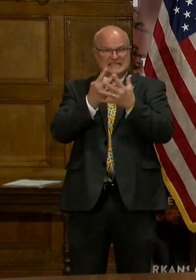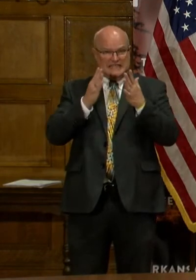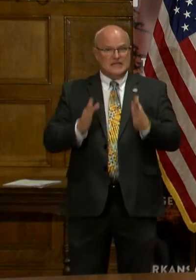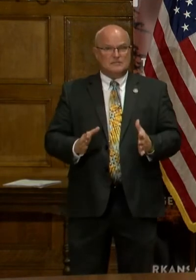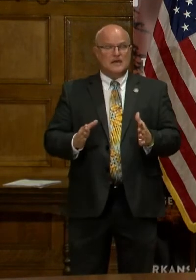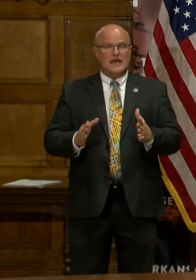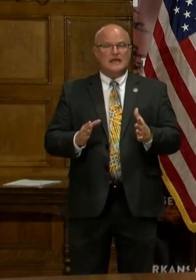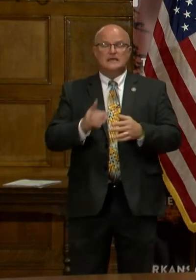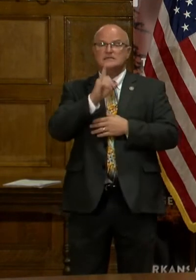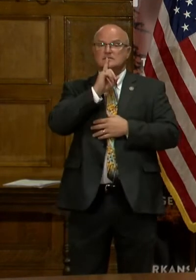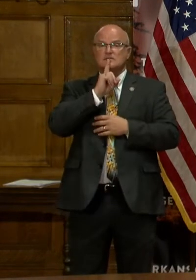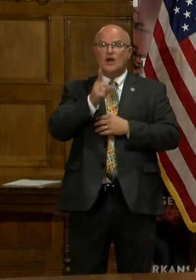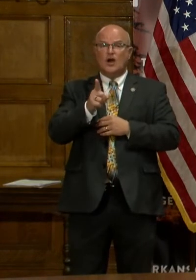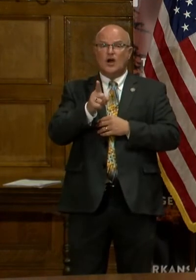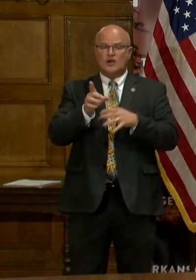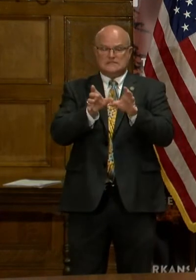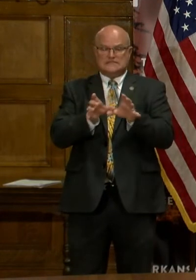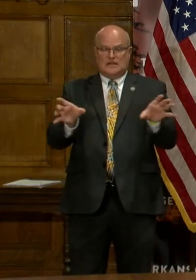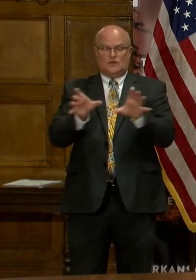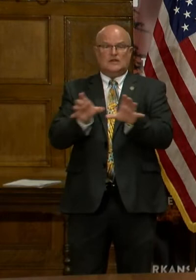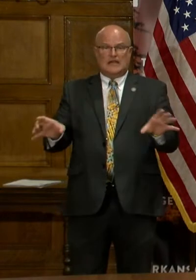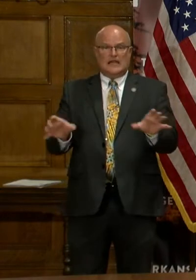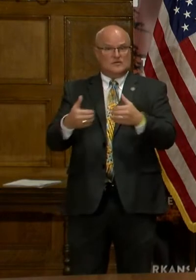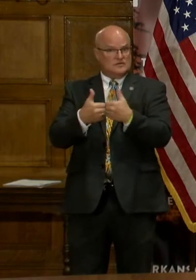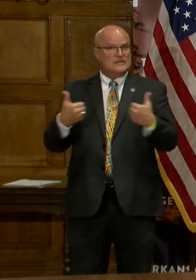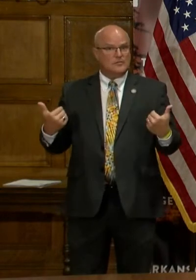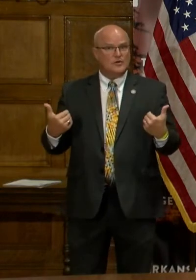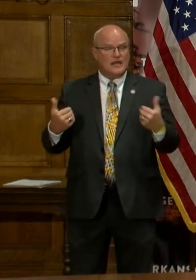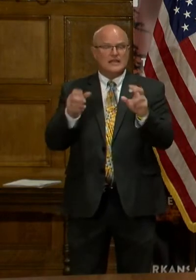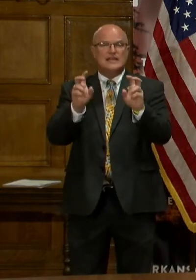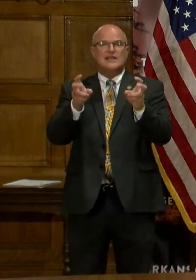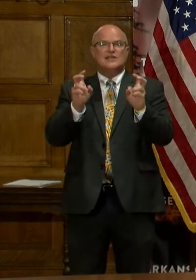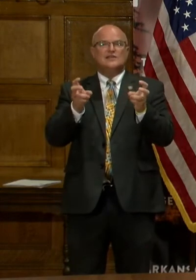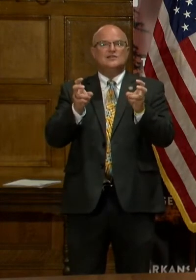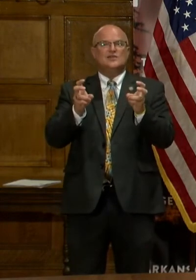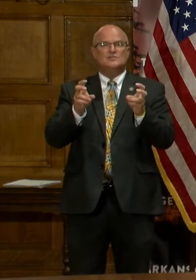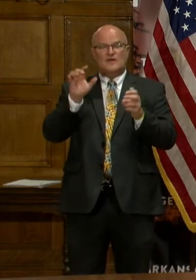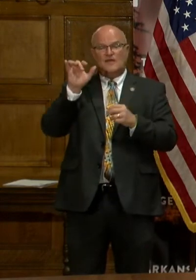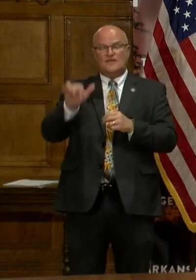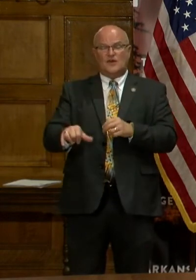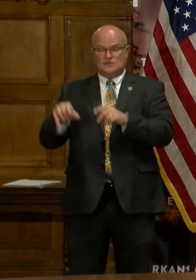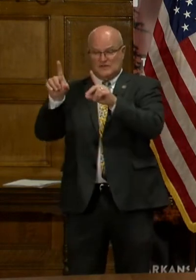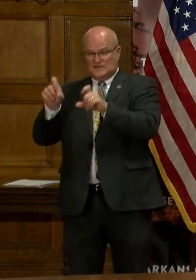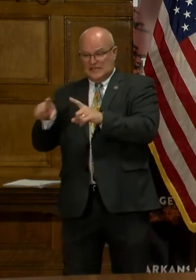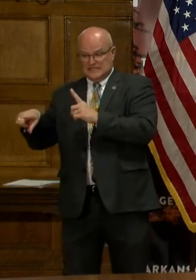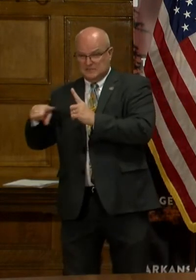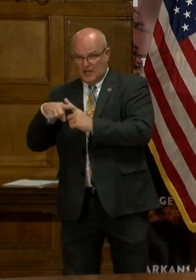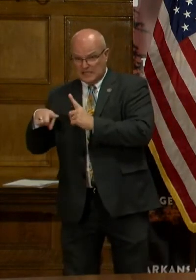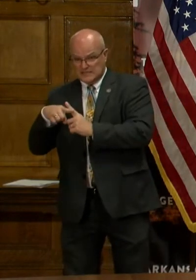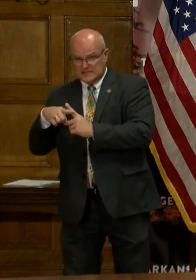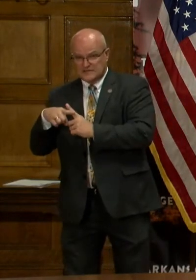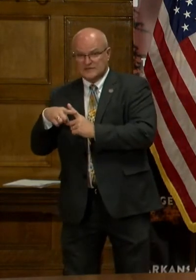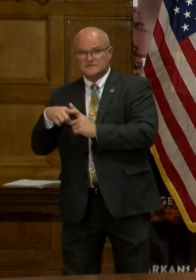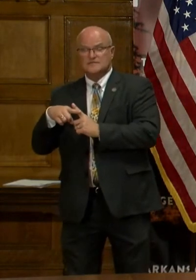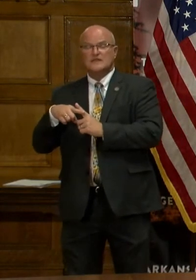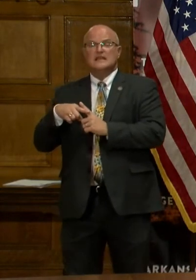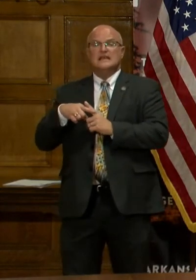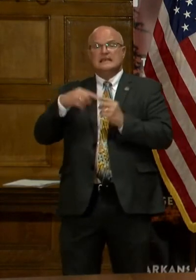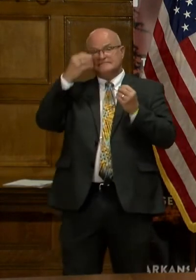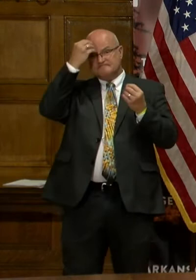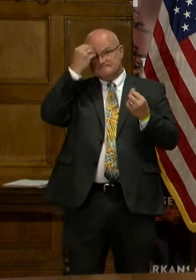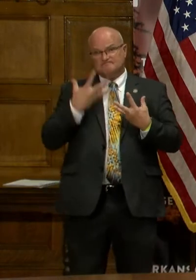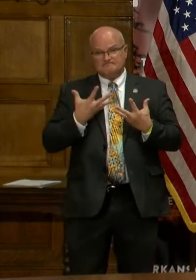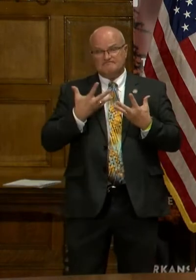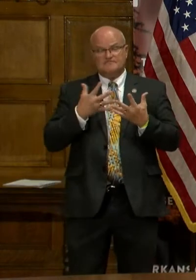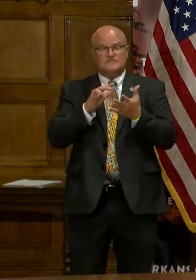inmates are segregated or separated in terms of those that have tested positive. He